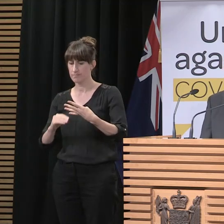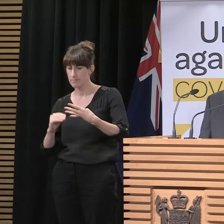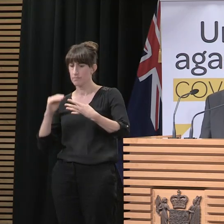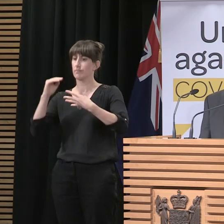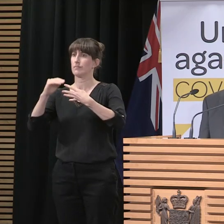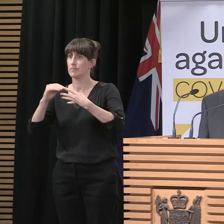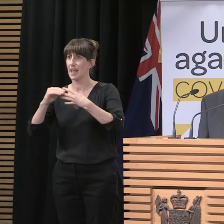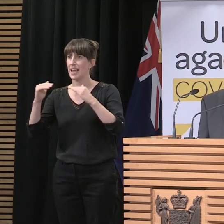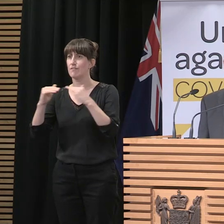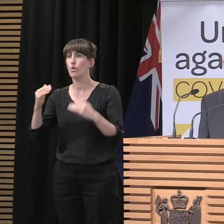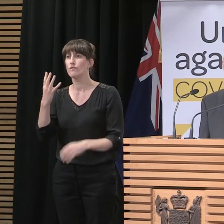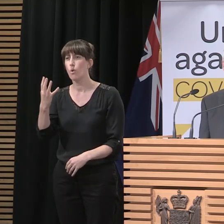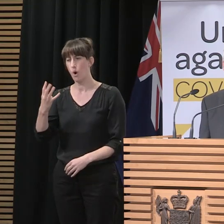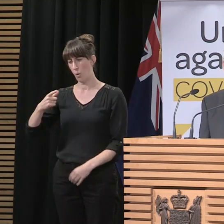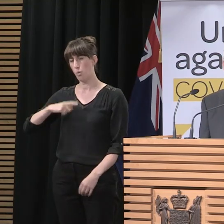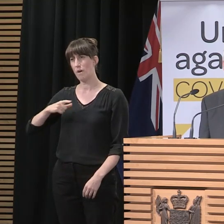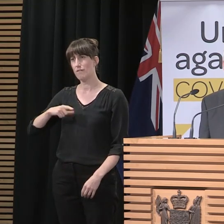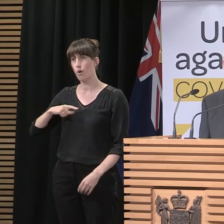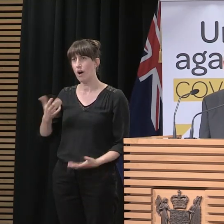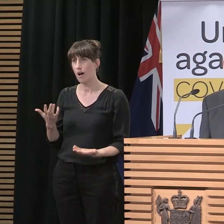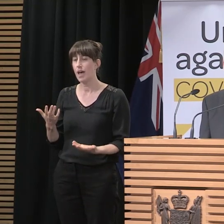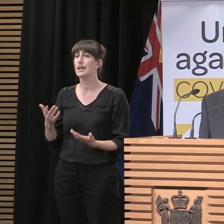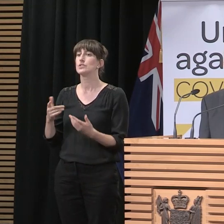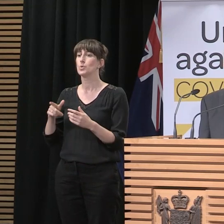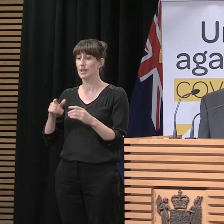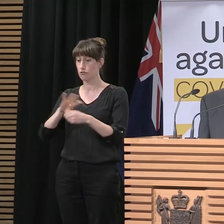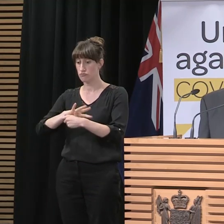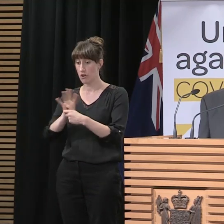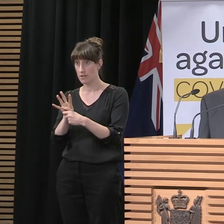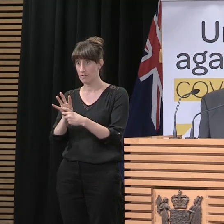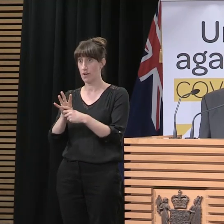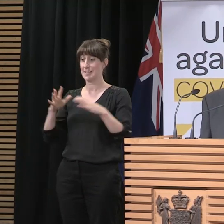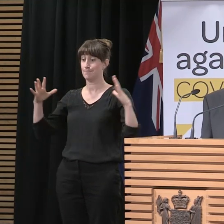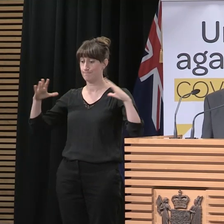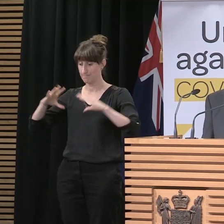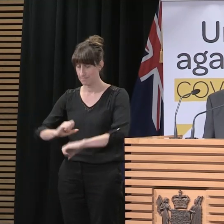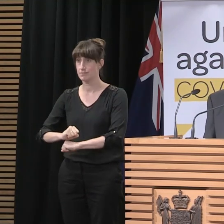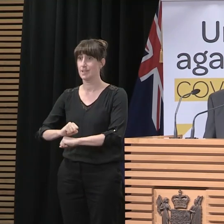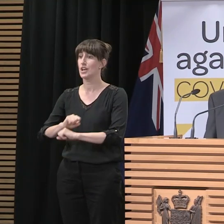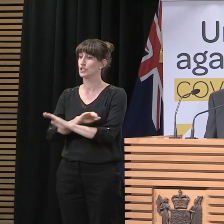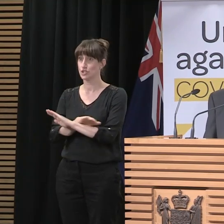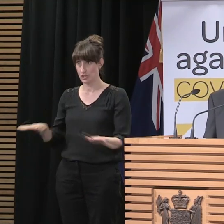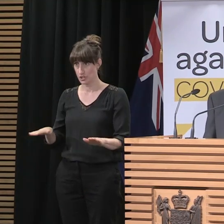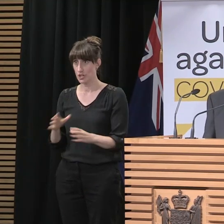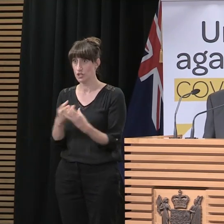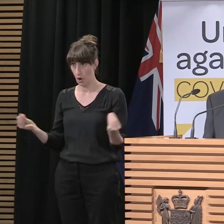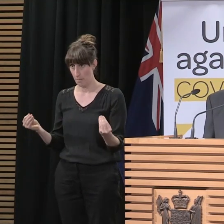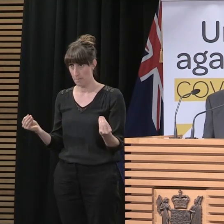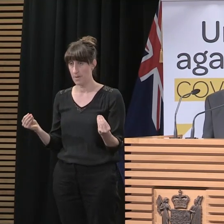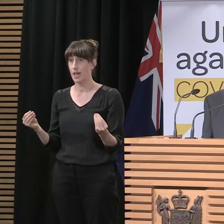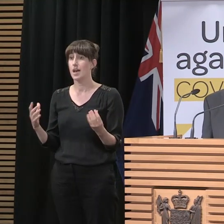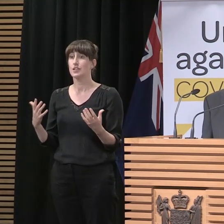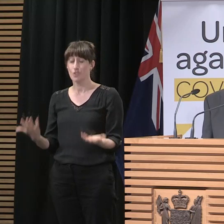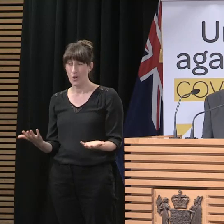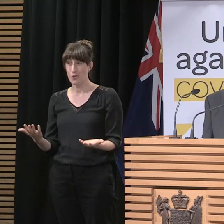to eradicate and eliminate COVID-19 in New Zealand. By definition, this means that life under Alert Level 4 will not be the